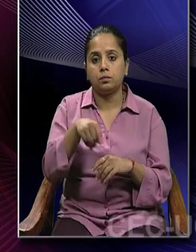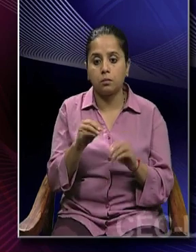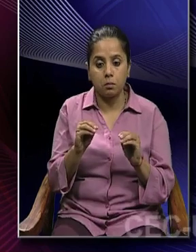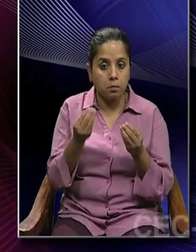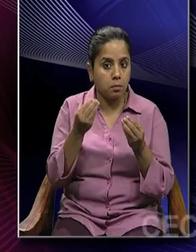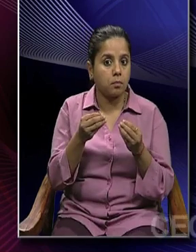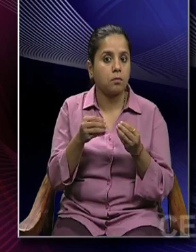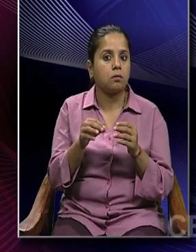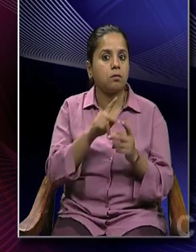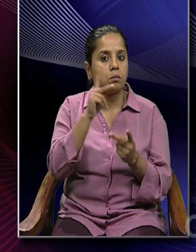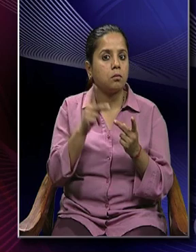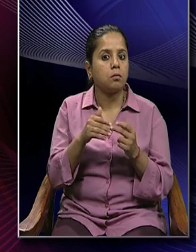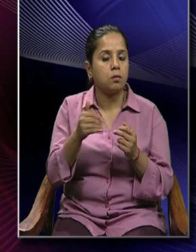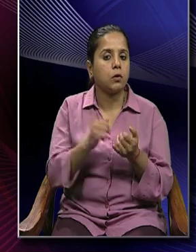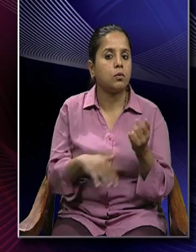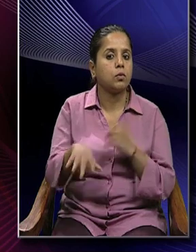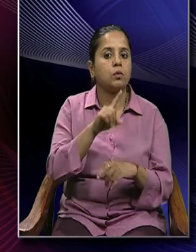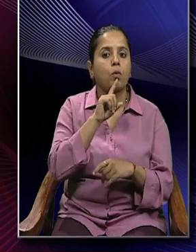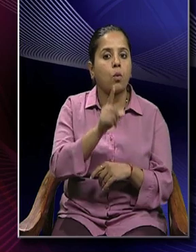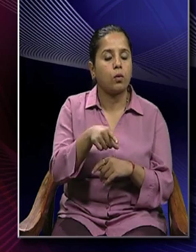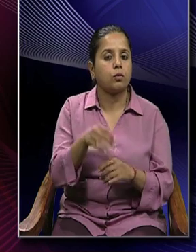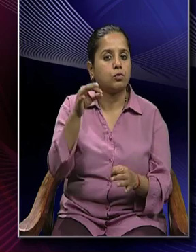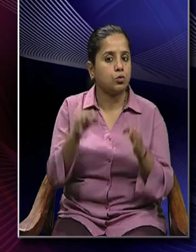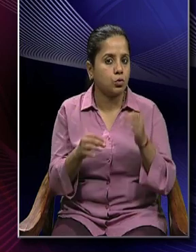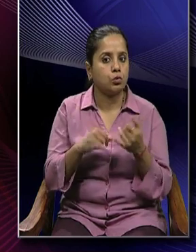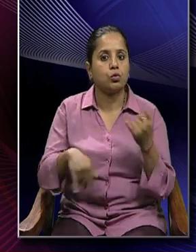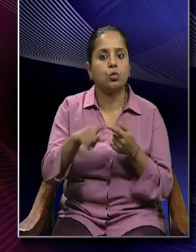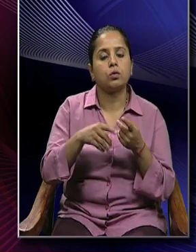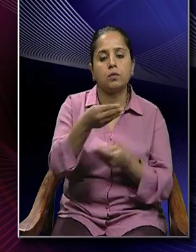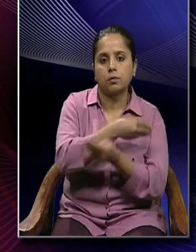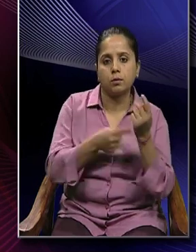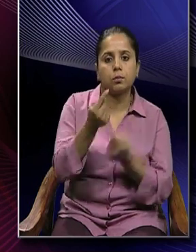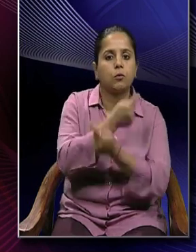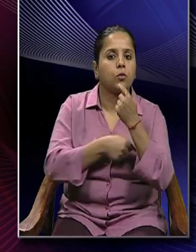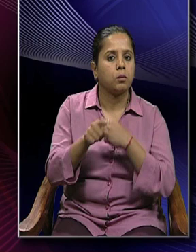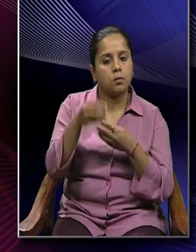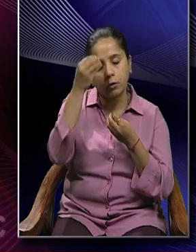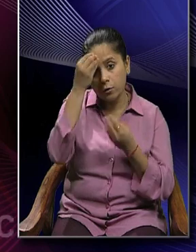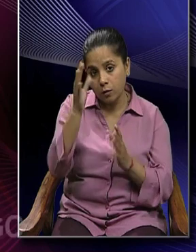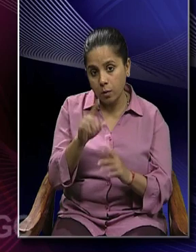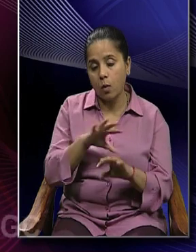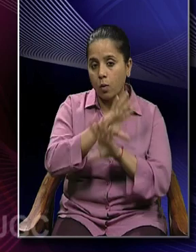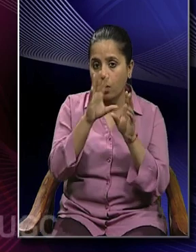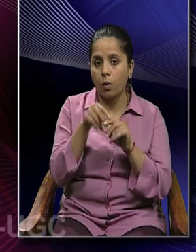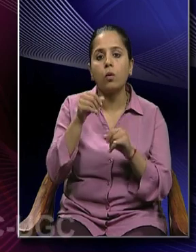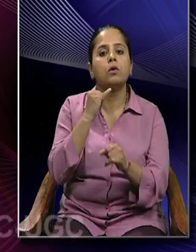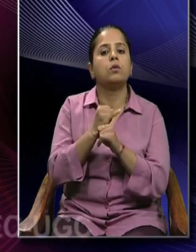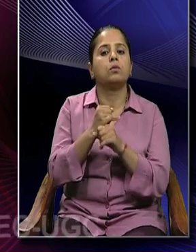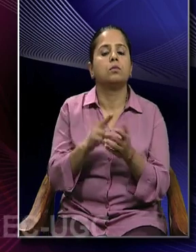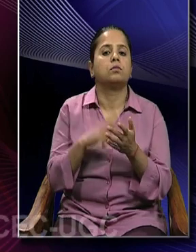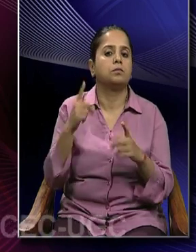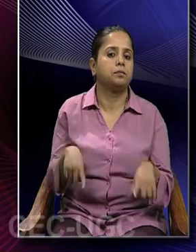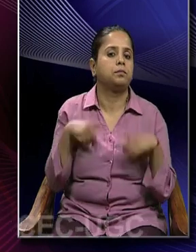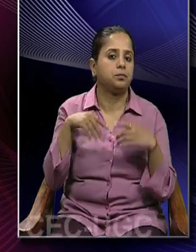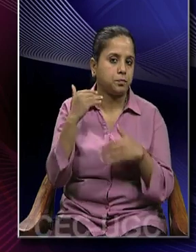as may a social order in which justice, social, economic and political shall inform all institutions of national life.